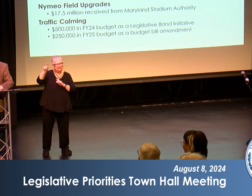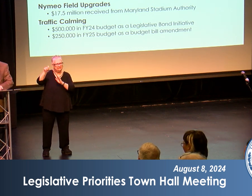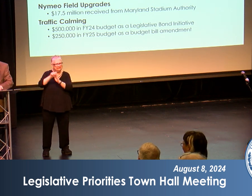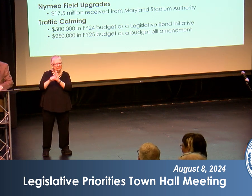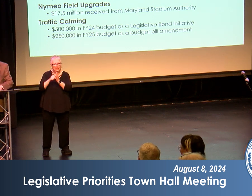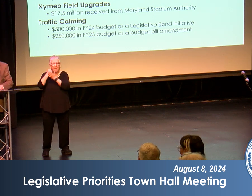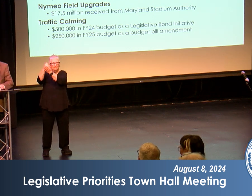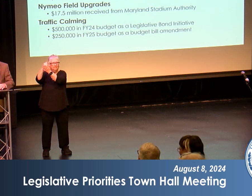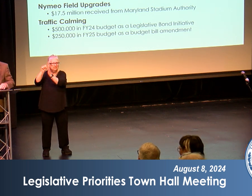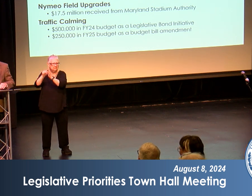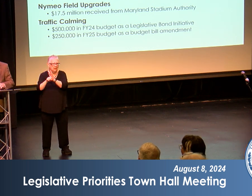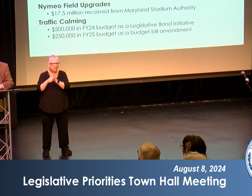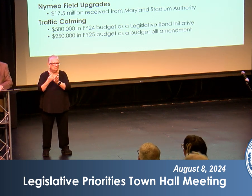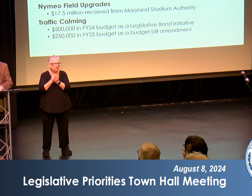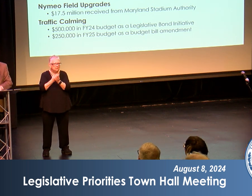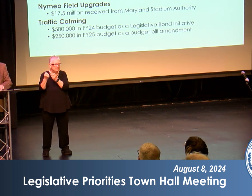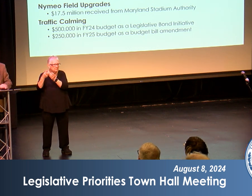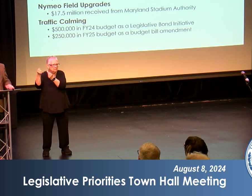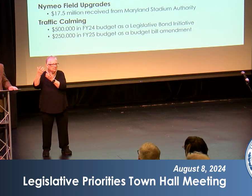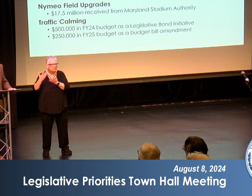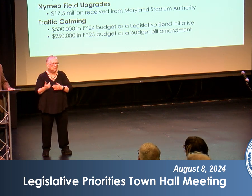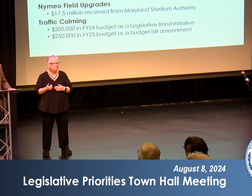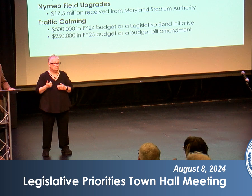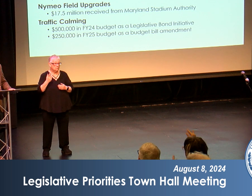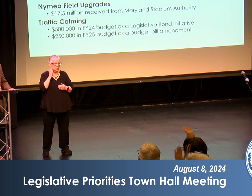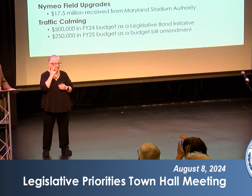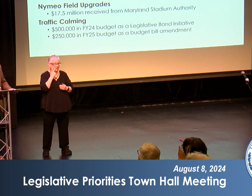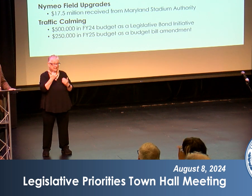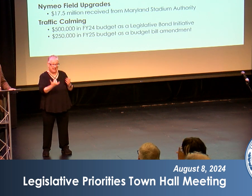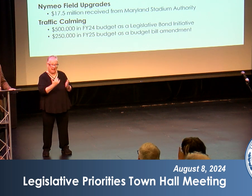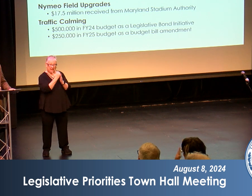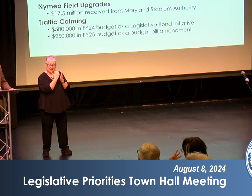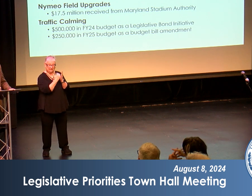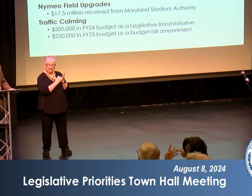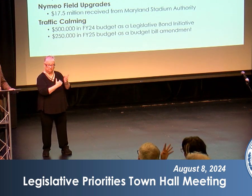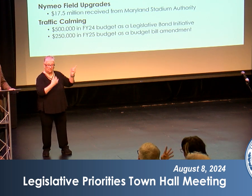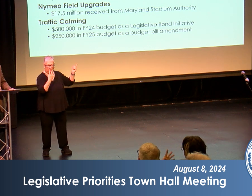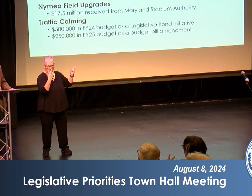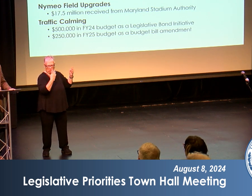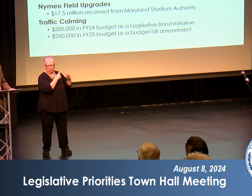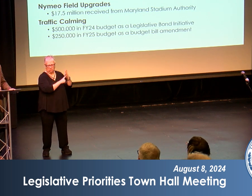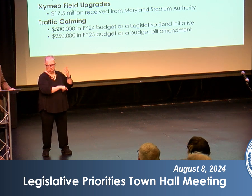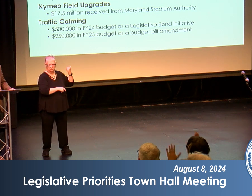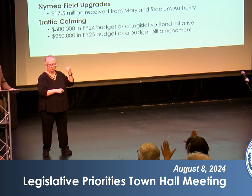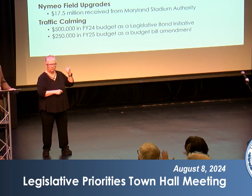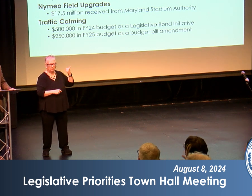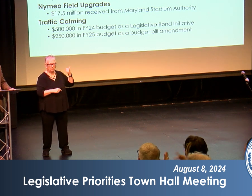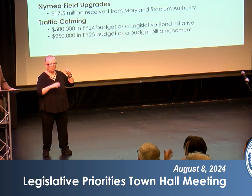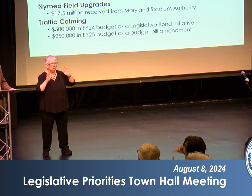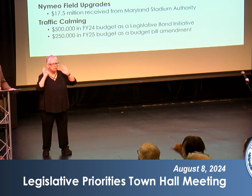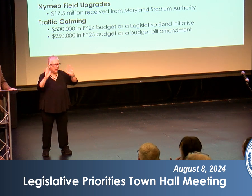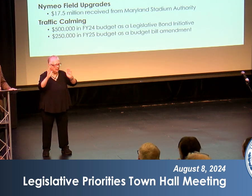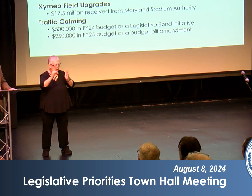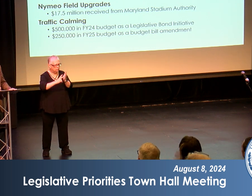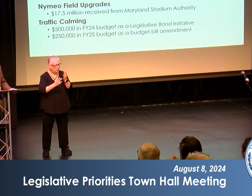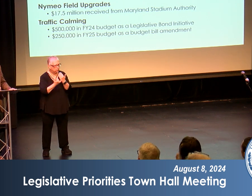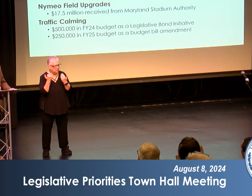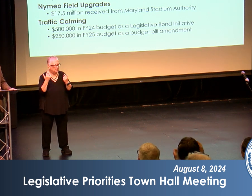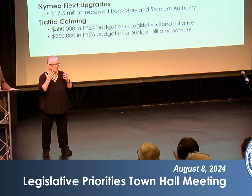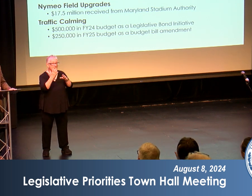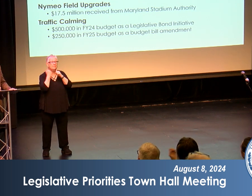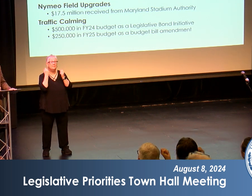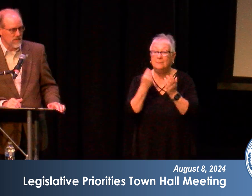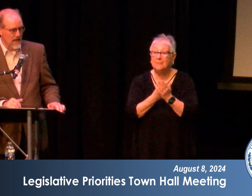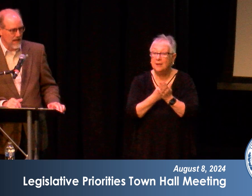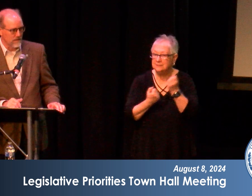list, a lot of great projects have gotten some pretty significant financial support from the